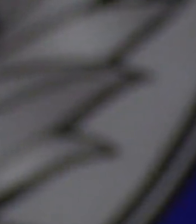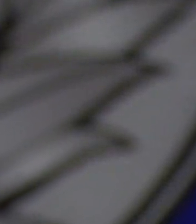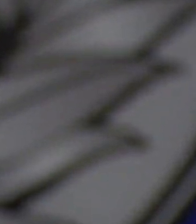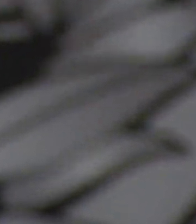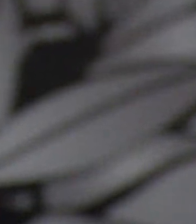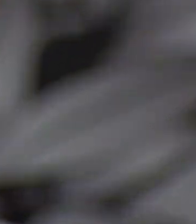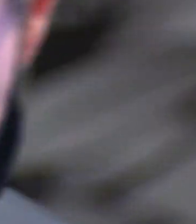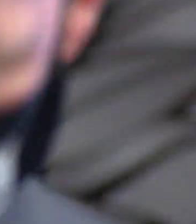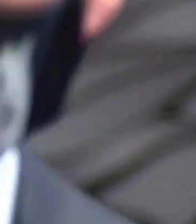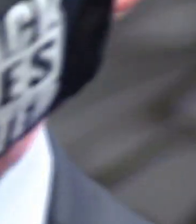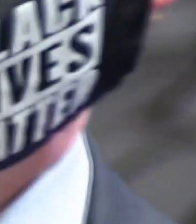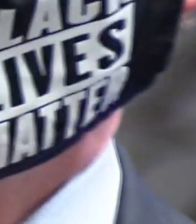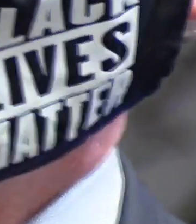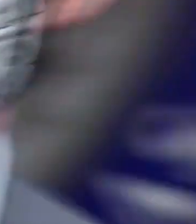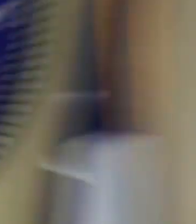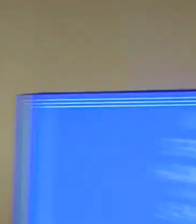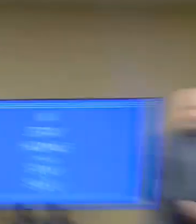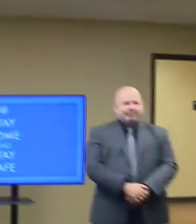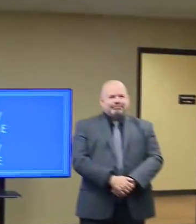Y'all ready?